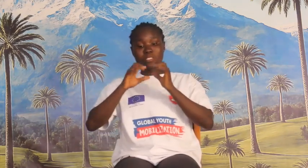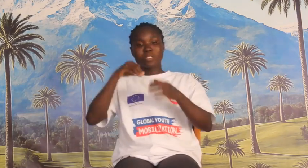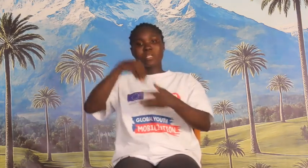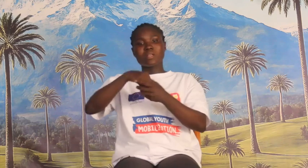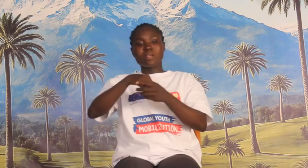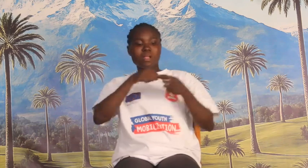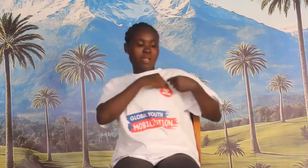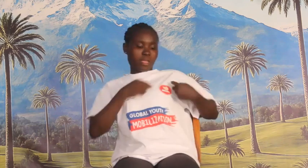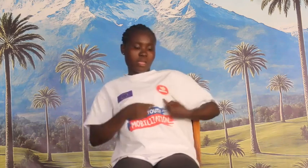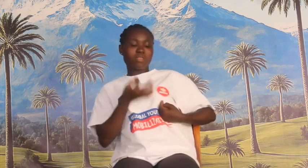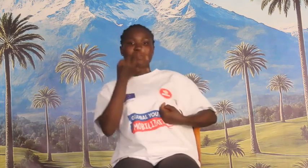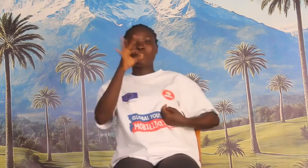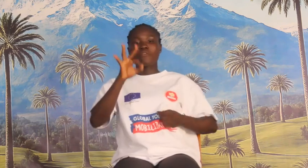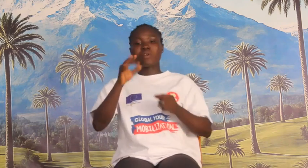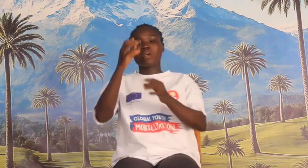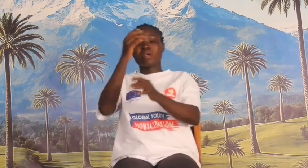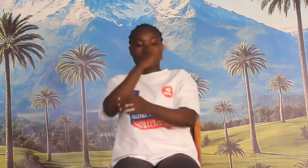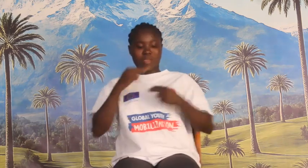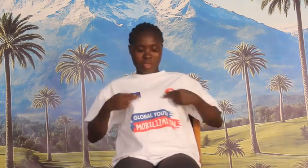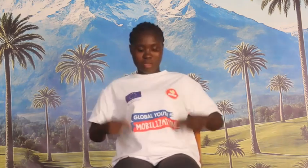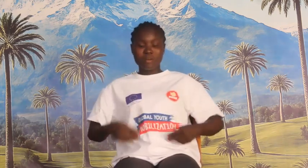Communication is at the heart of healthcare.